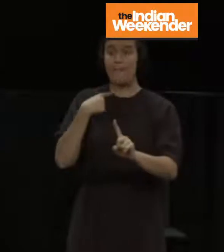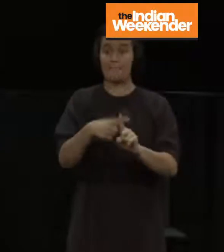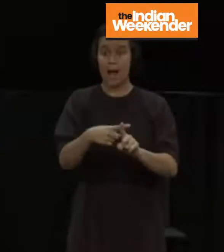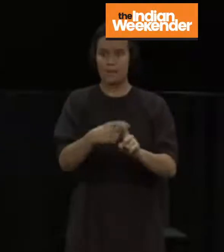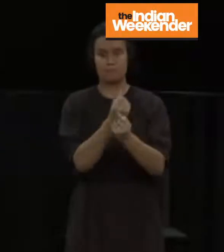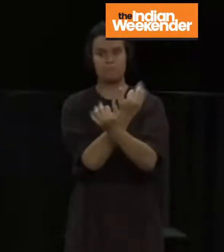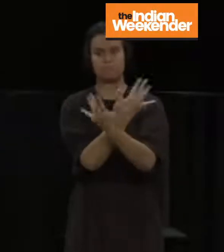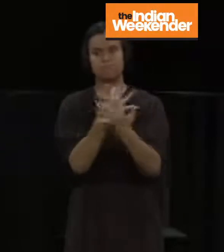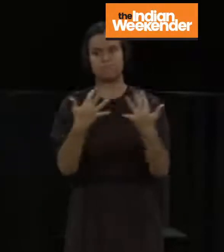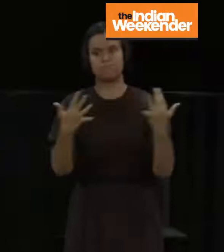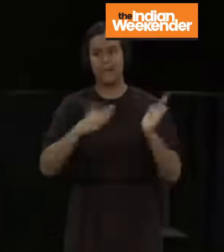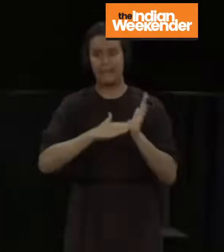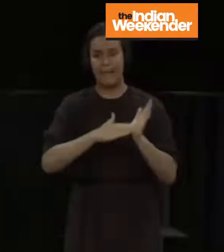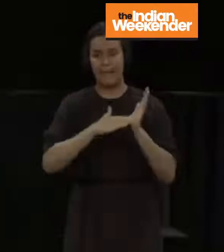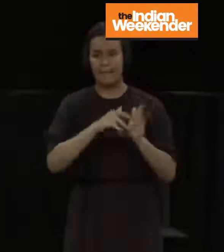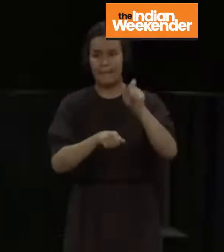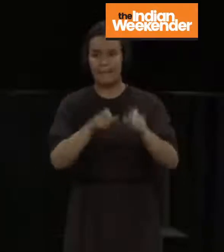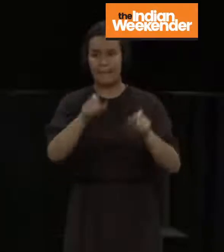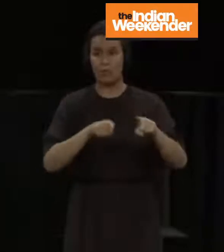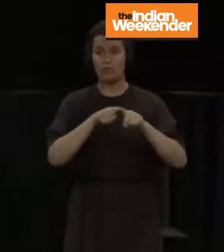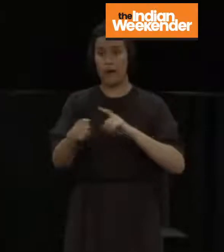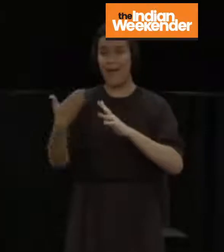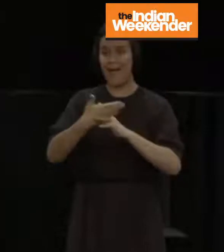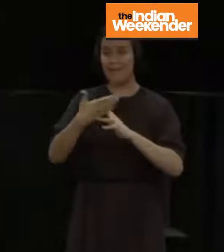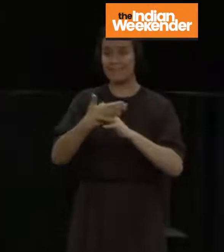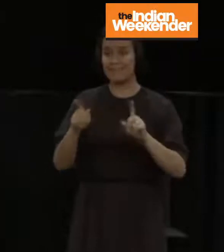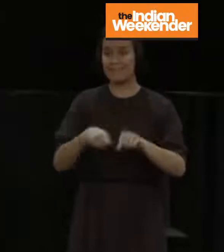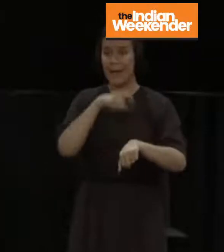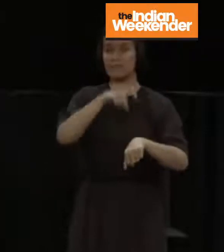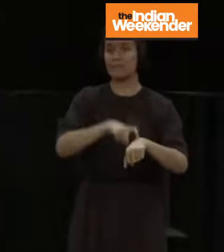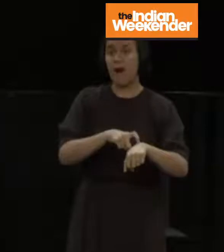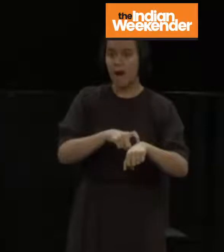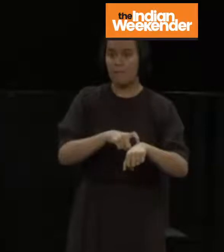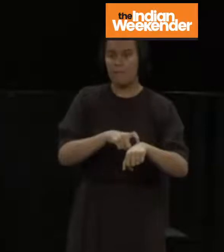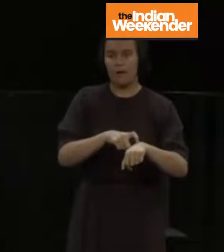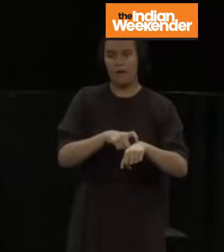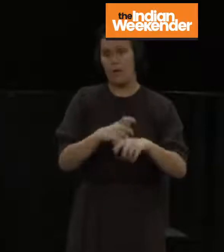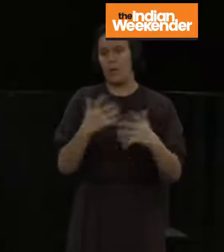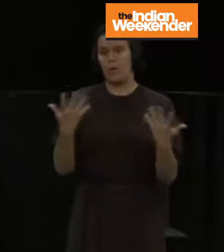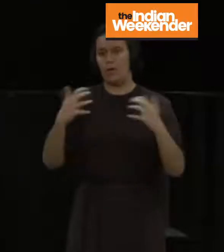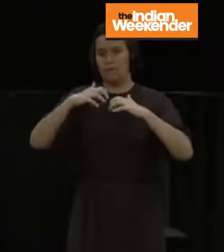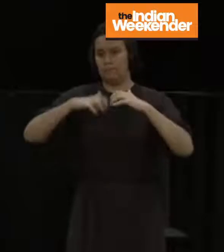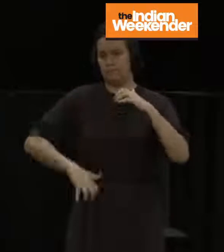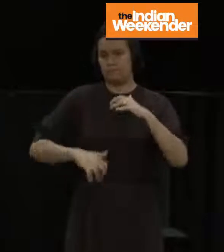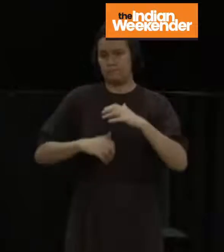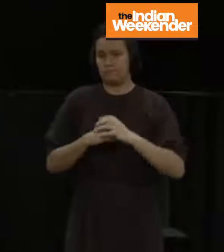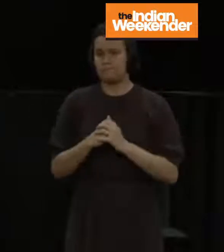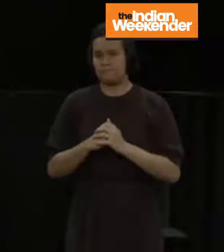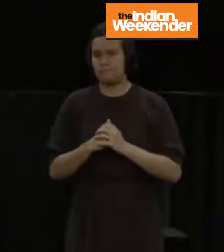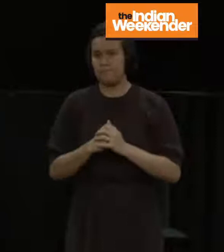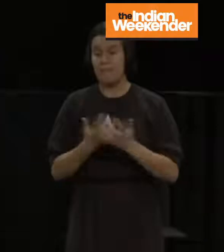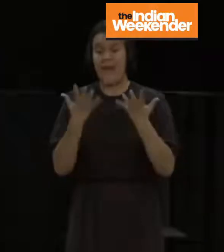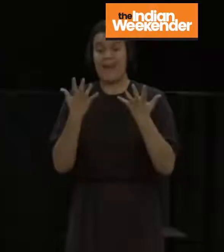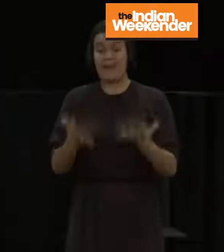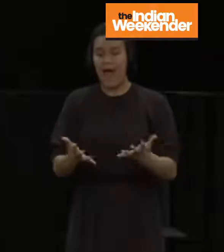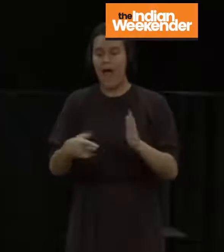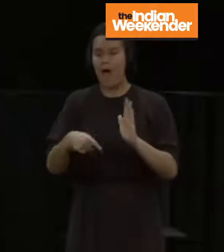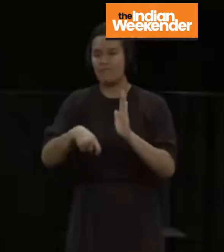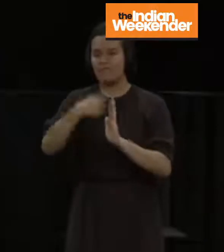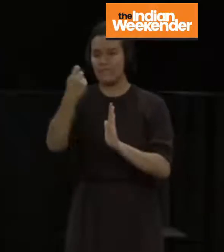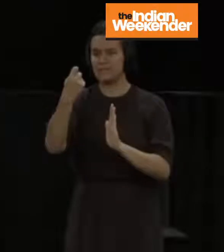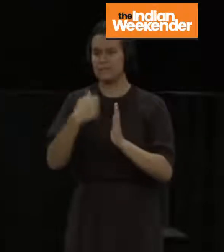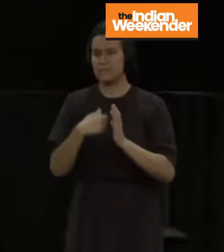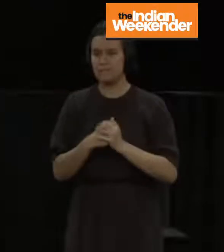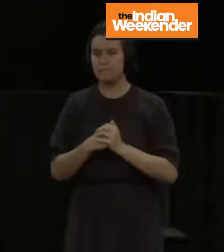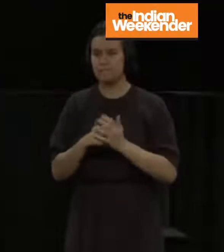to the system software looks much the same, and so it was turning down the volume arbitrarily, and they've managed to ease that, so there should